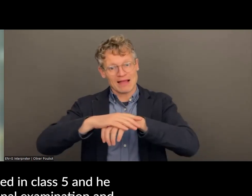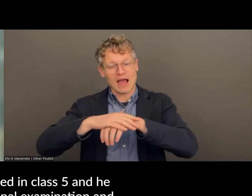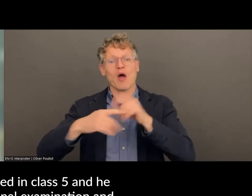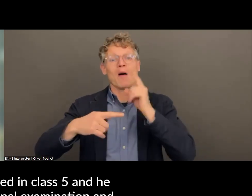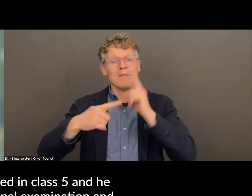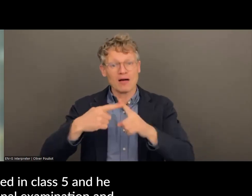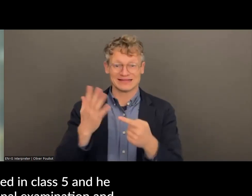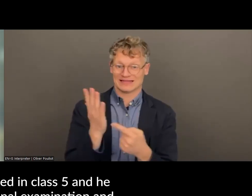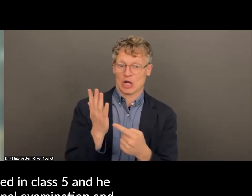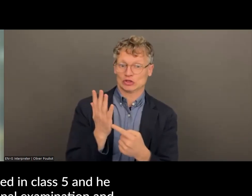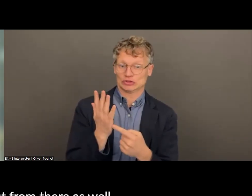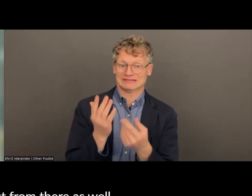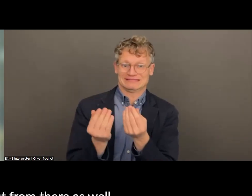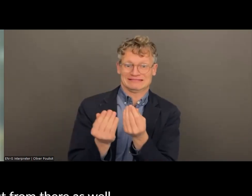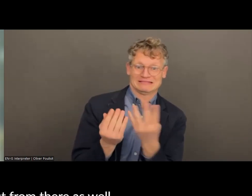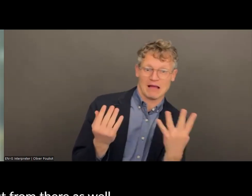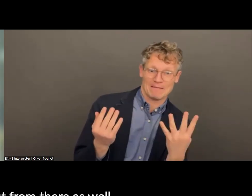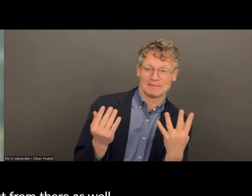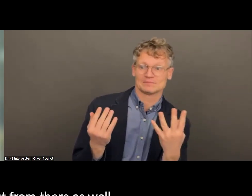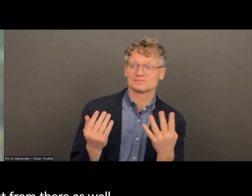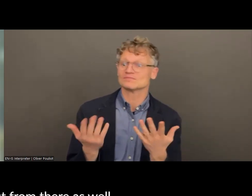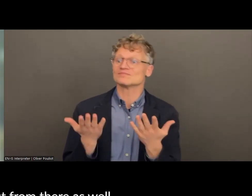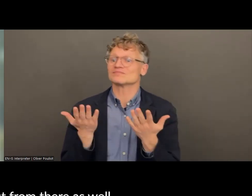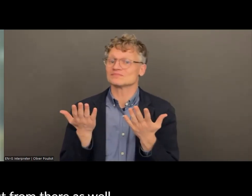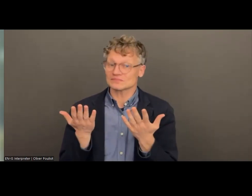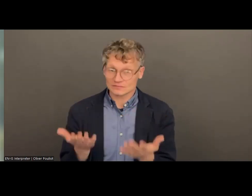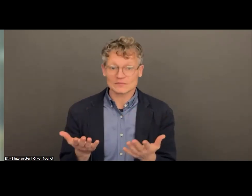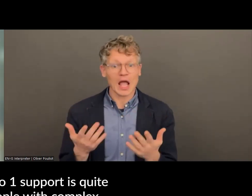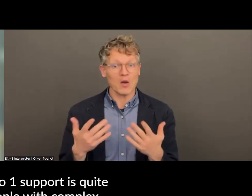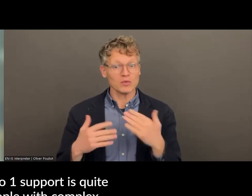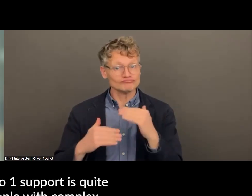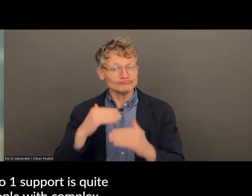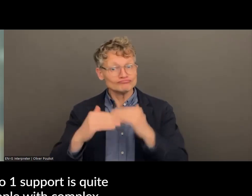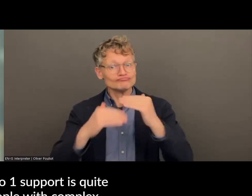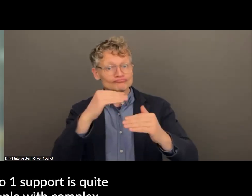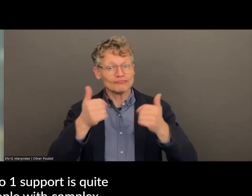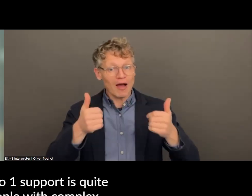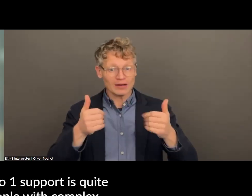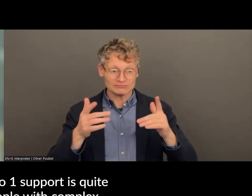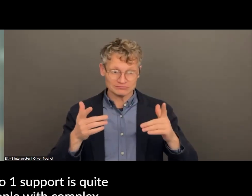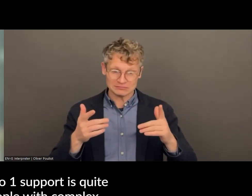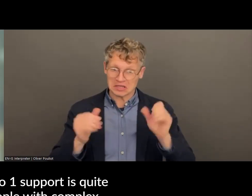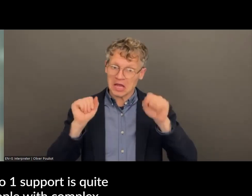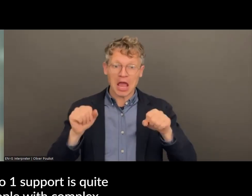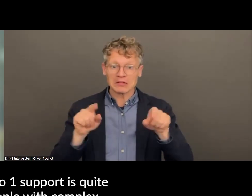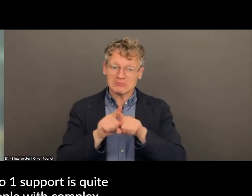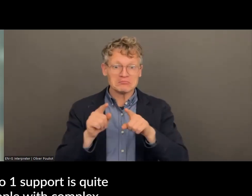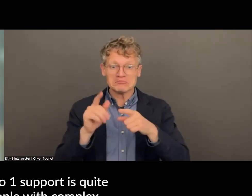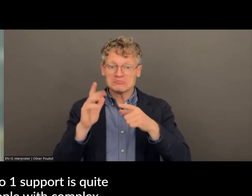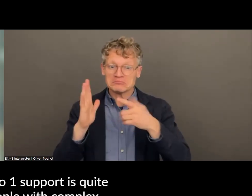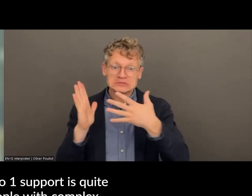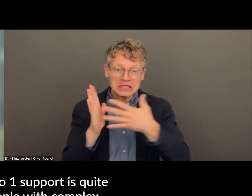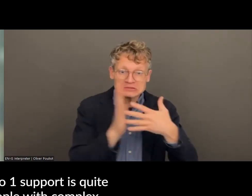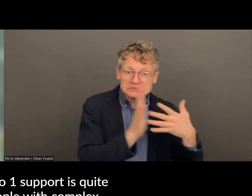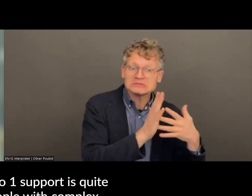has just given his final examination, and he's passed out from there as well. So this kind of a one-to-one support is quite essential